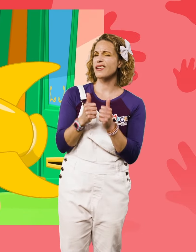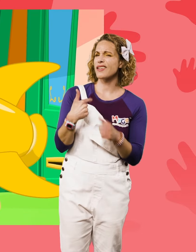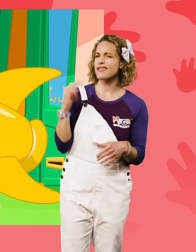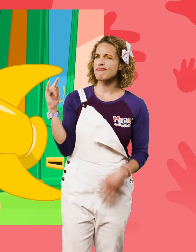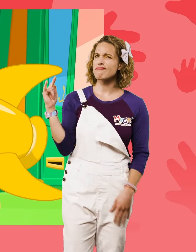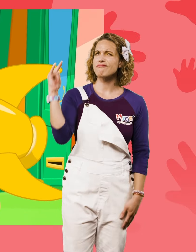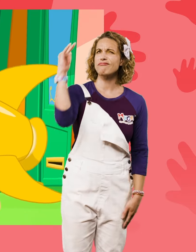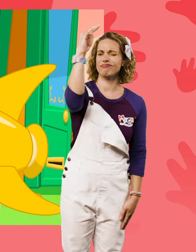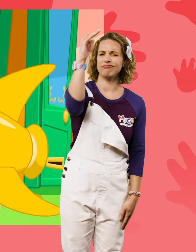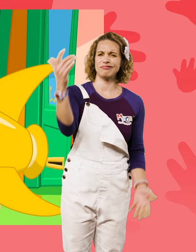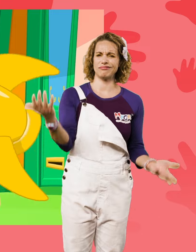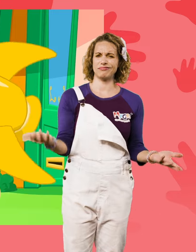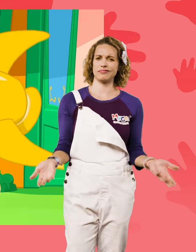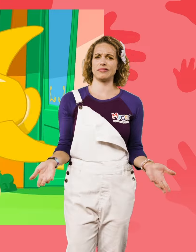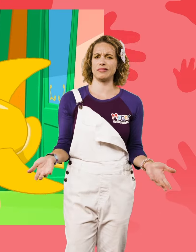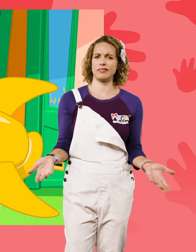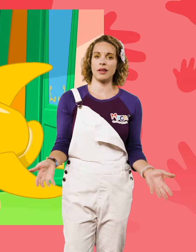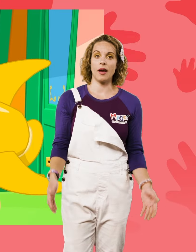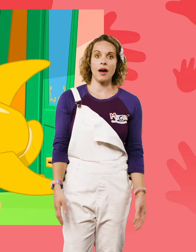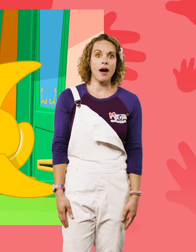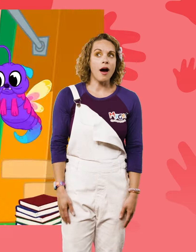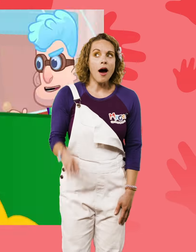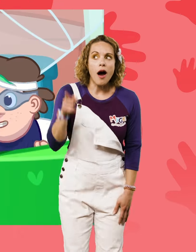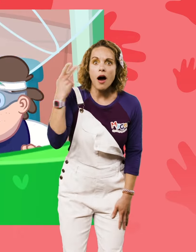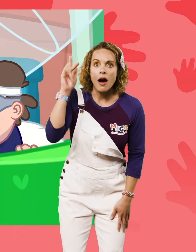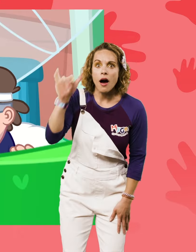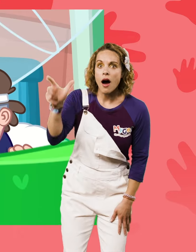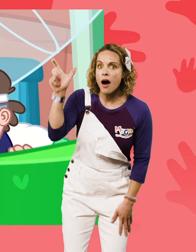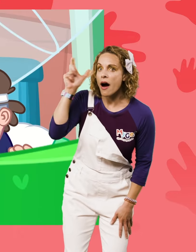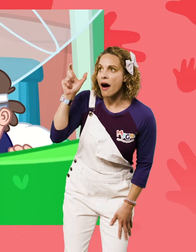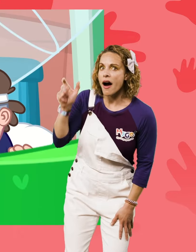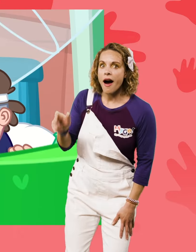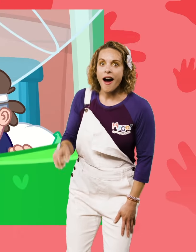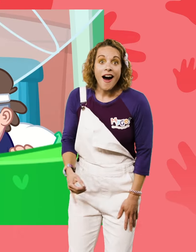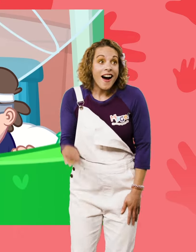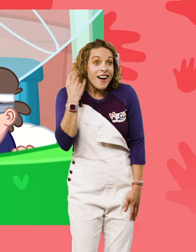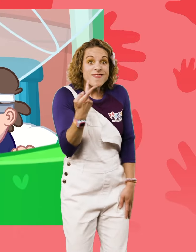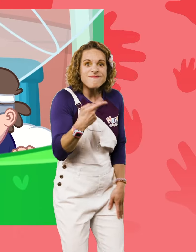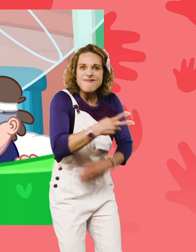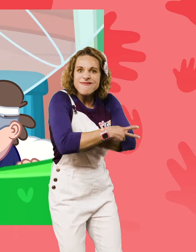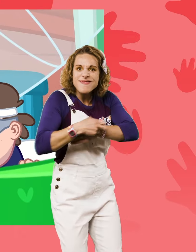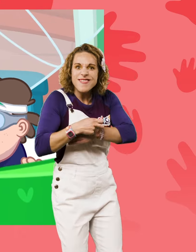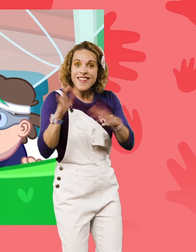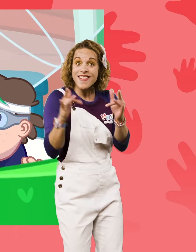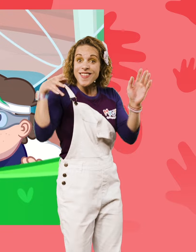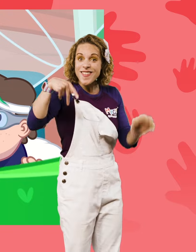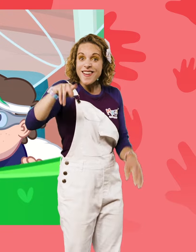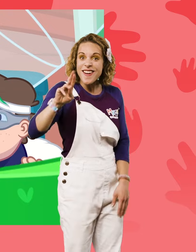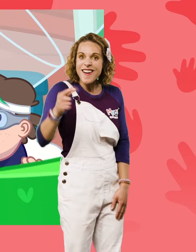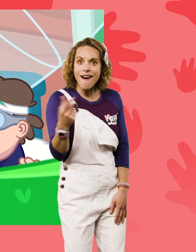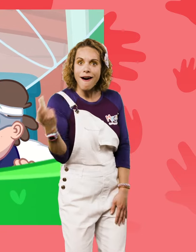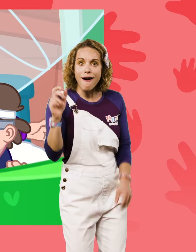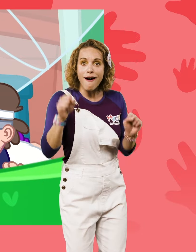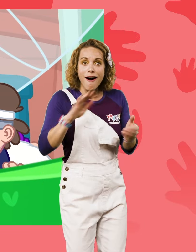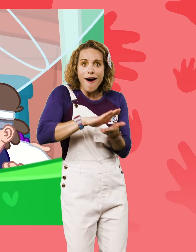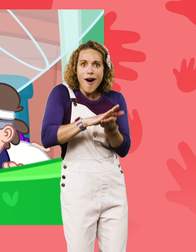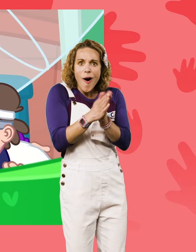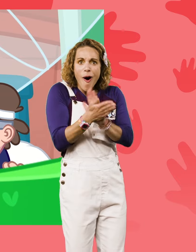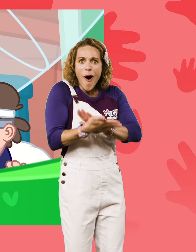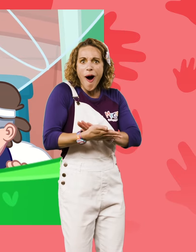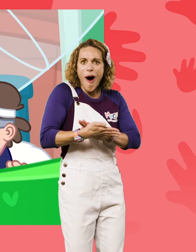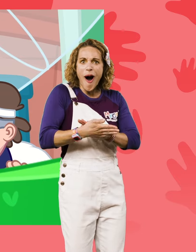Now, how do I fly? Do you see that, Stein? If we steal Glitter Pug, we